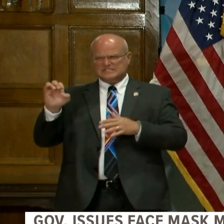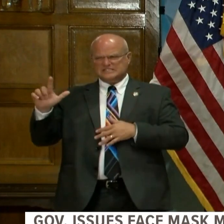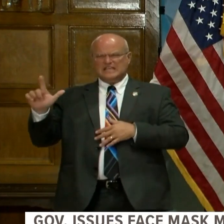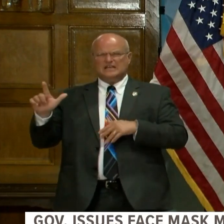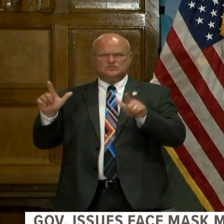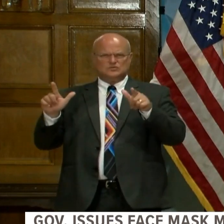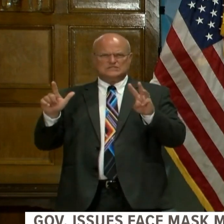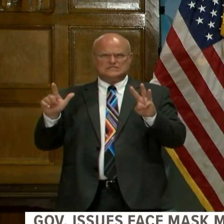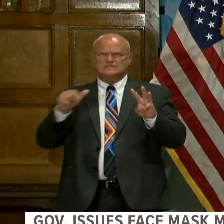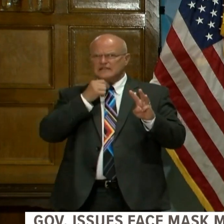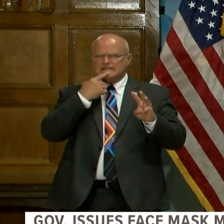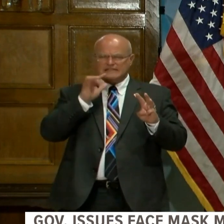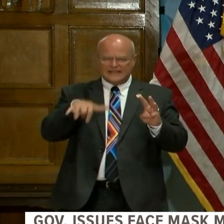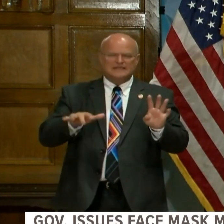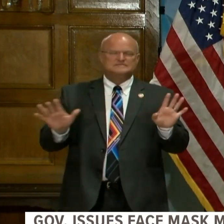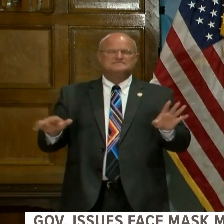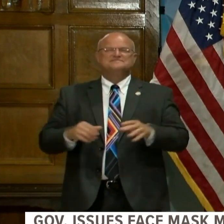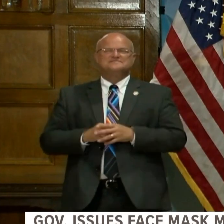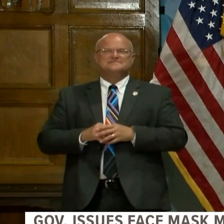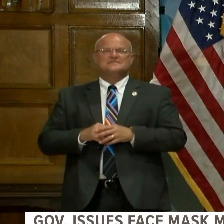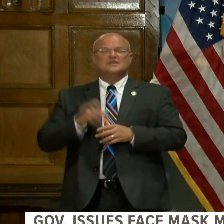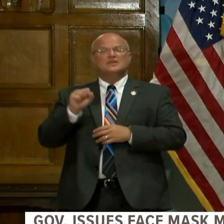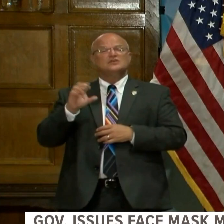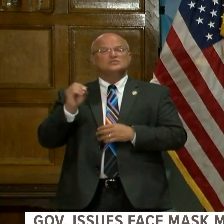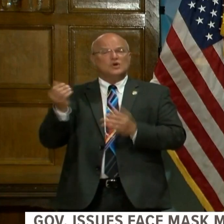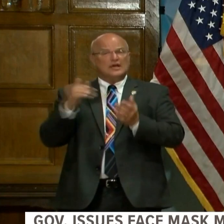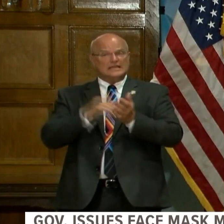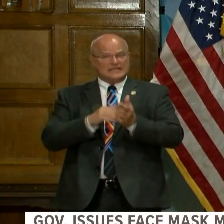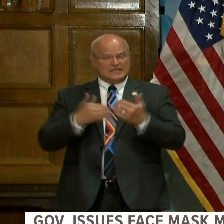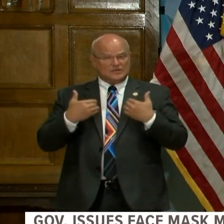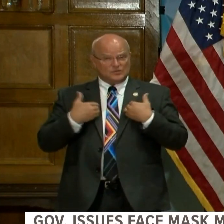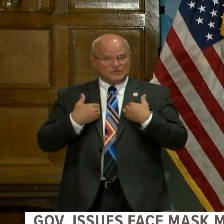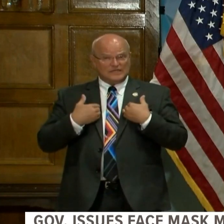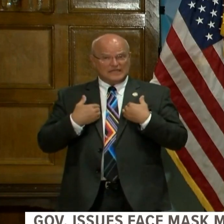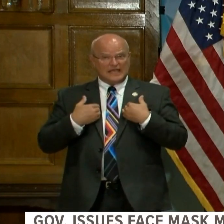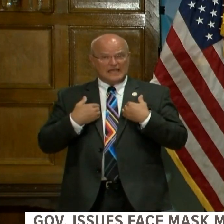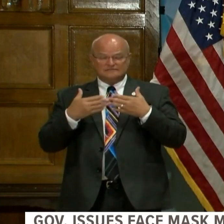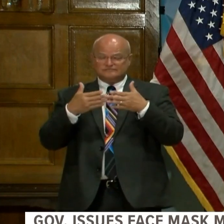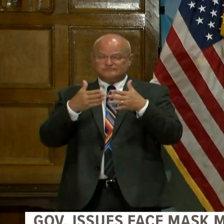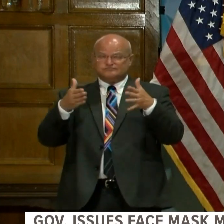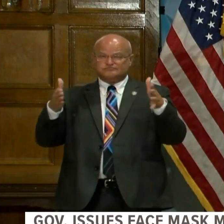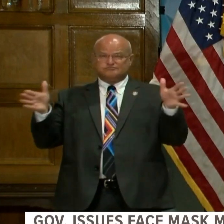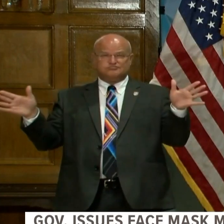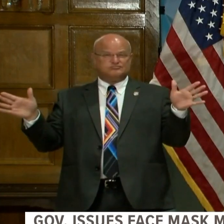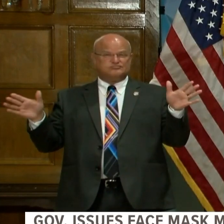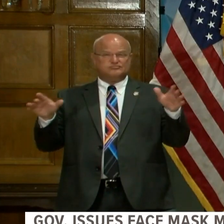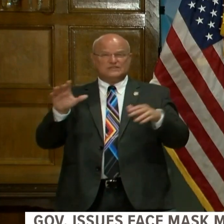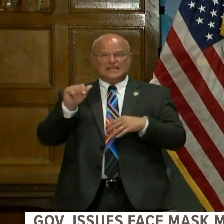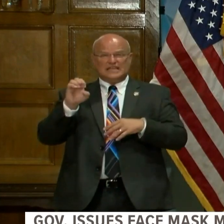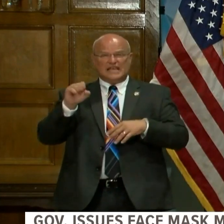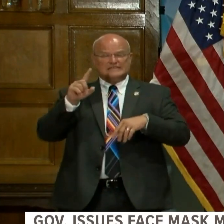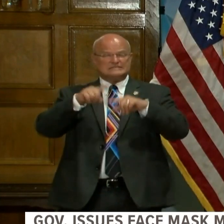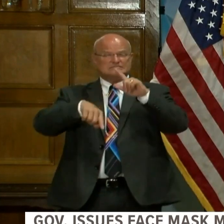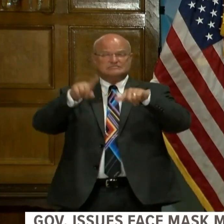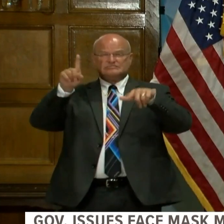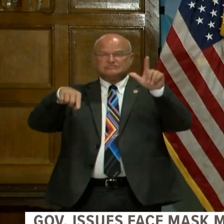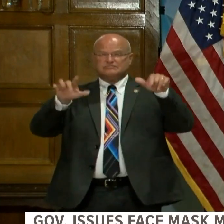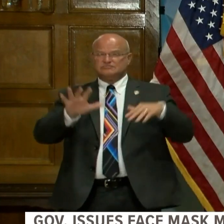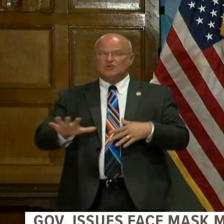at 26, if I did not mention that. And so again, we have a broad spectrum of cases being